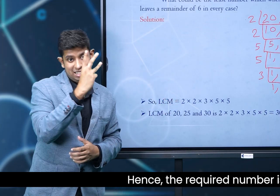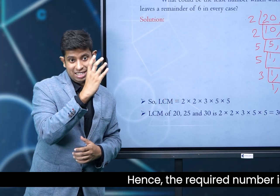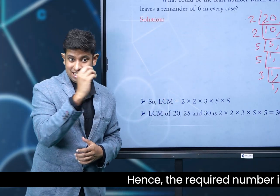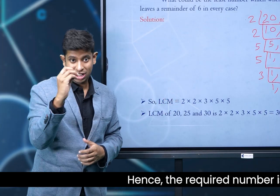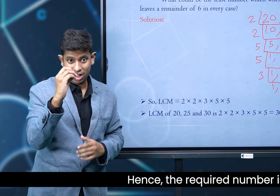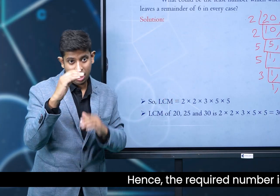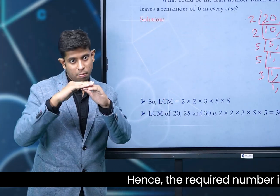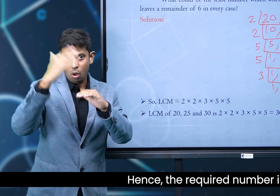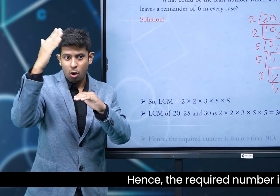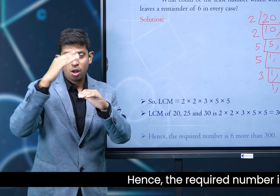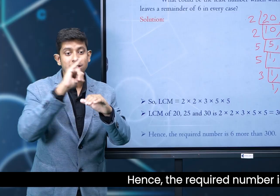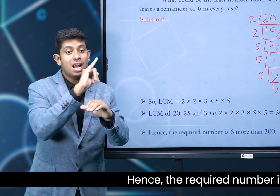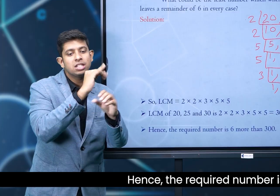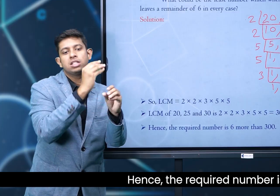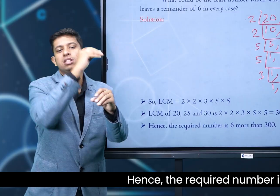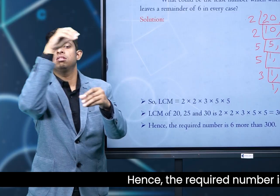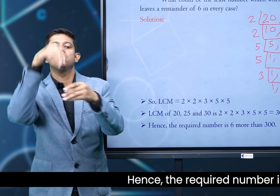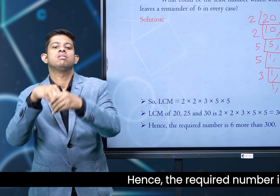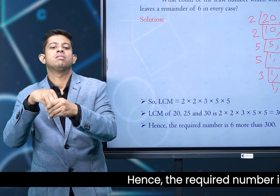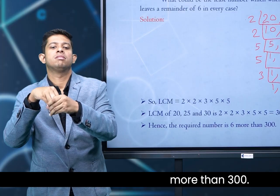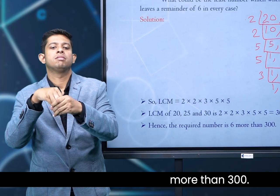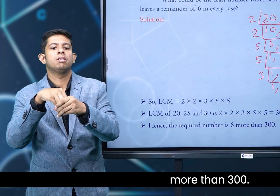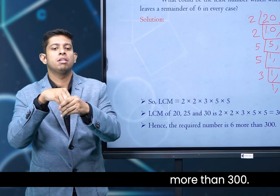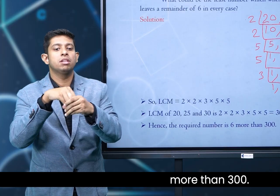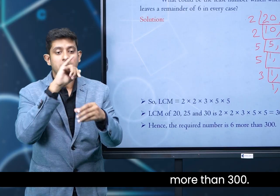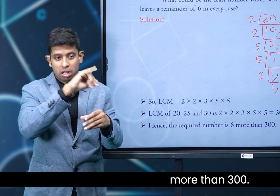Hence, the required number is 6 more than 300.